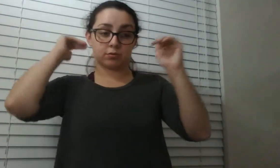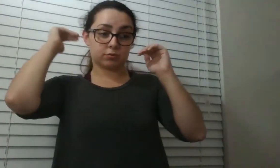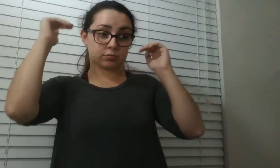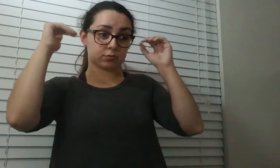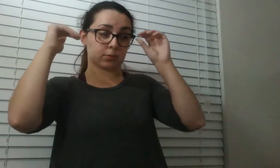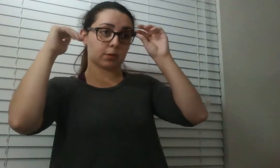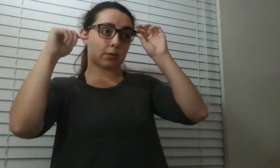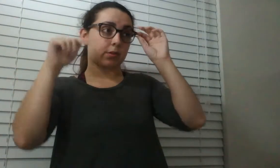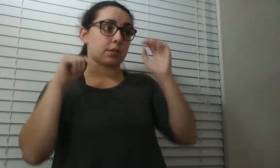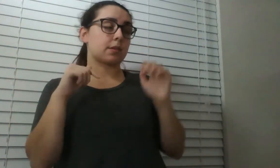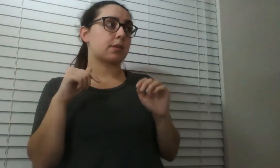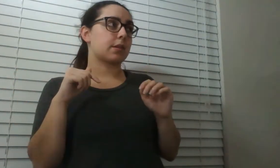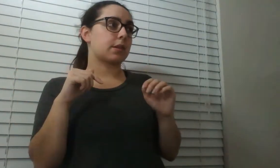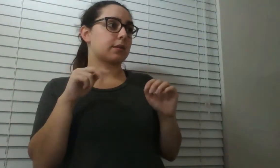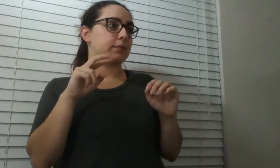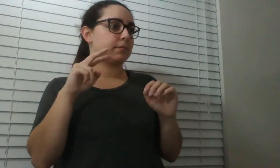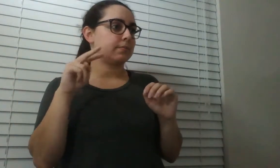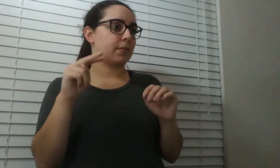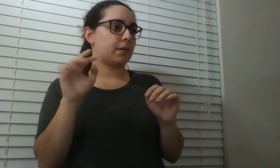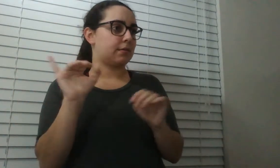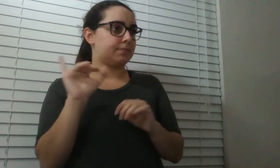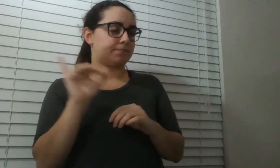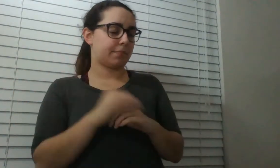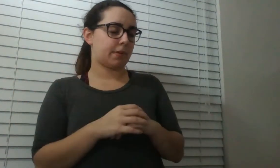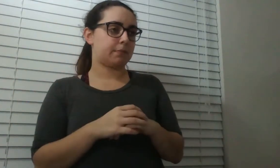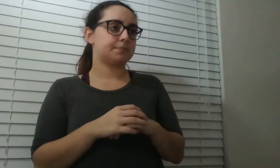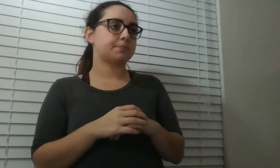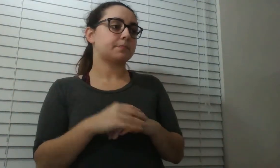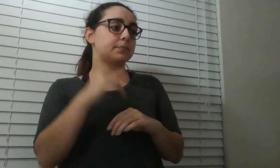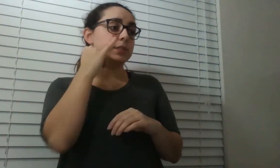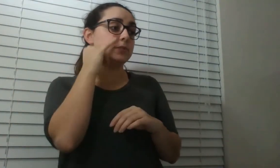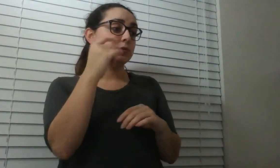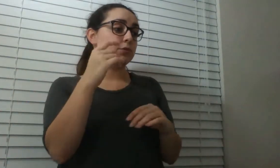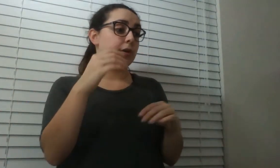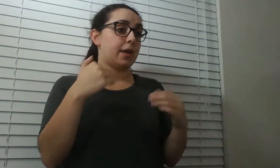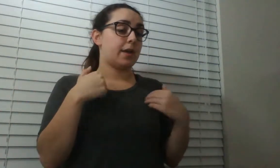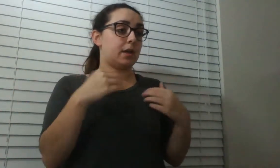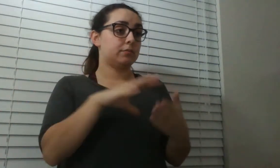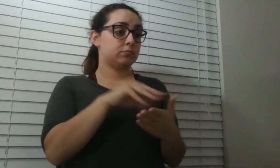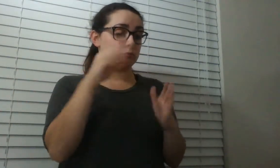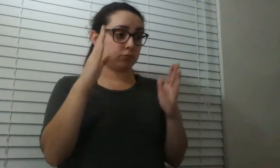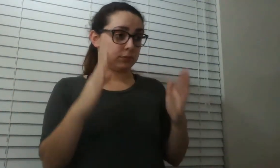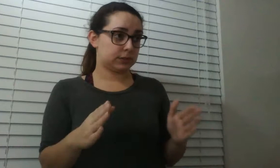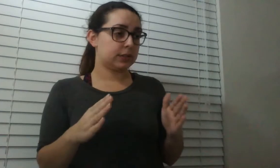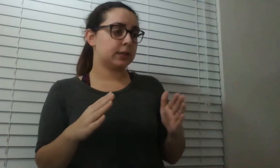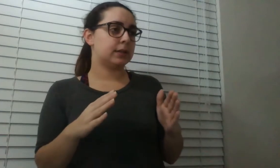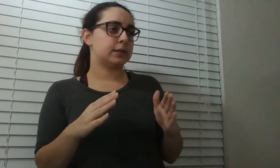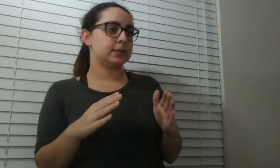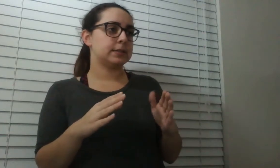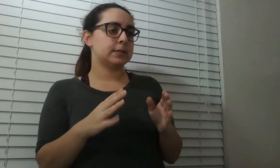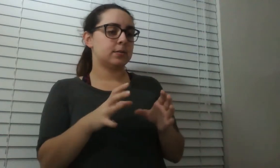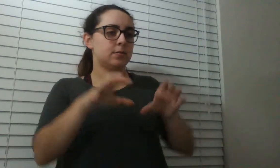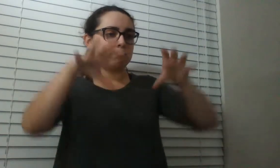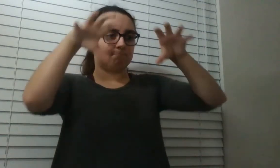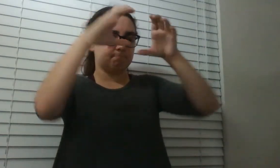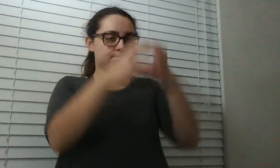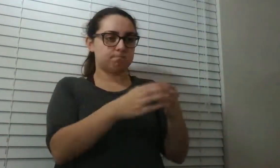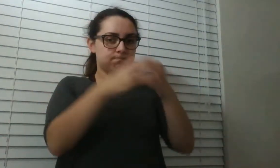a room full of students, divide them in half, you say, okay, everybody on the left half of the room is now going to